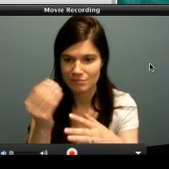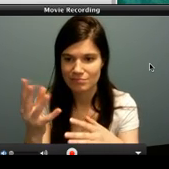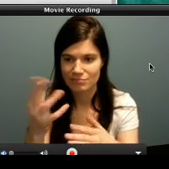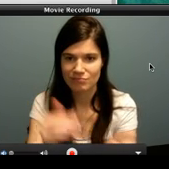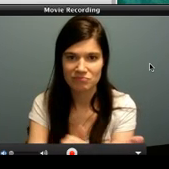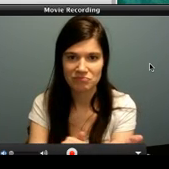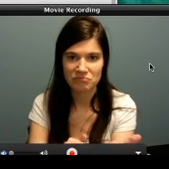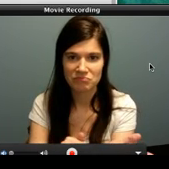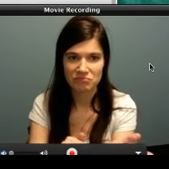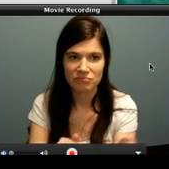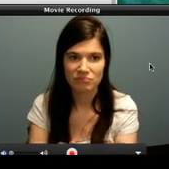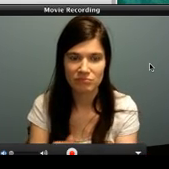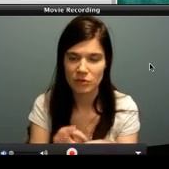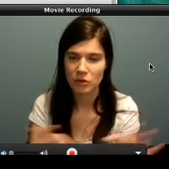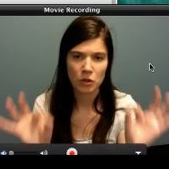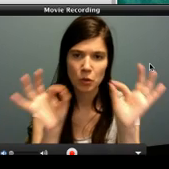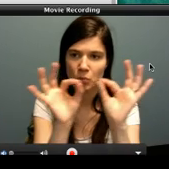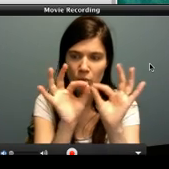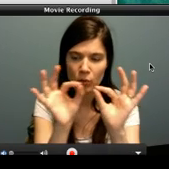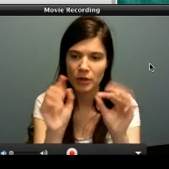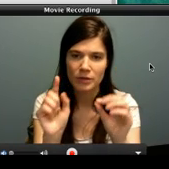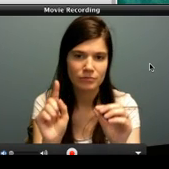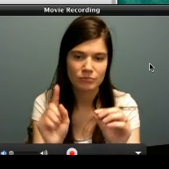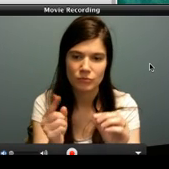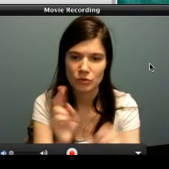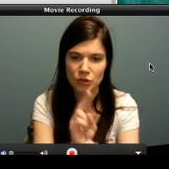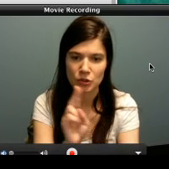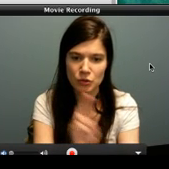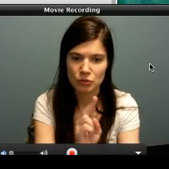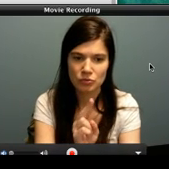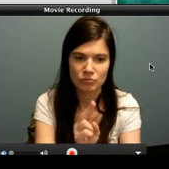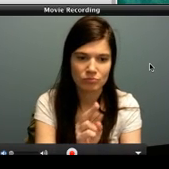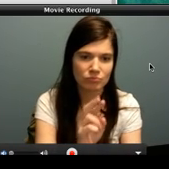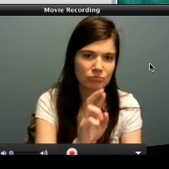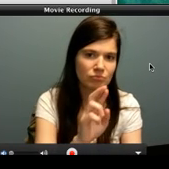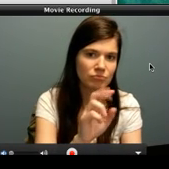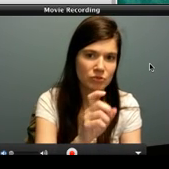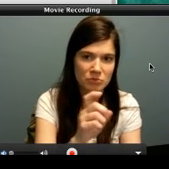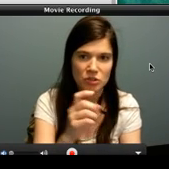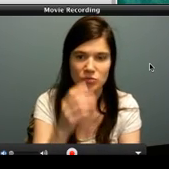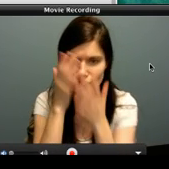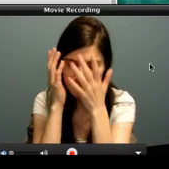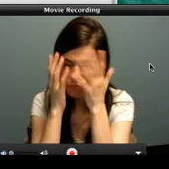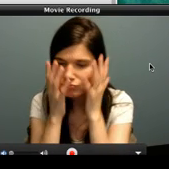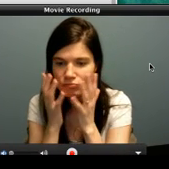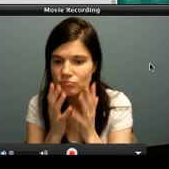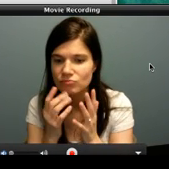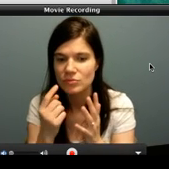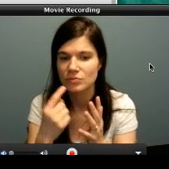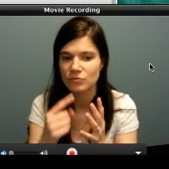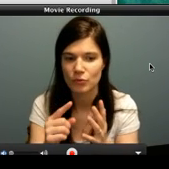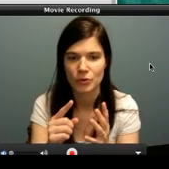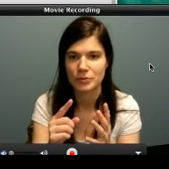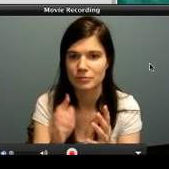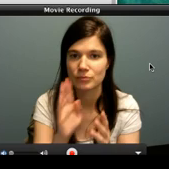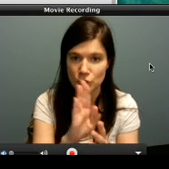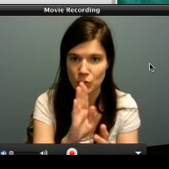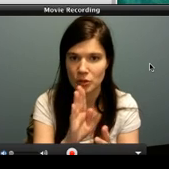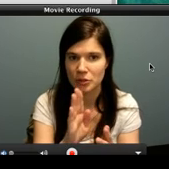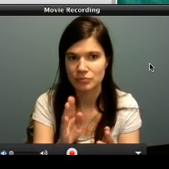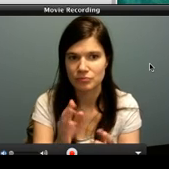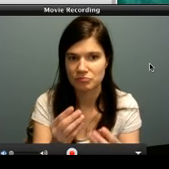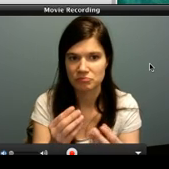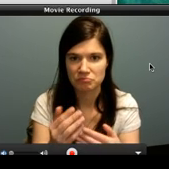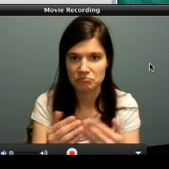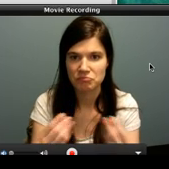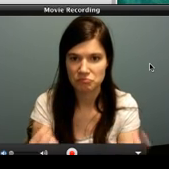that have been prescribed for you by your doctor. For example, special creams and dressings have been developed specifically for skin